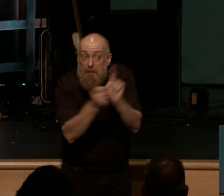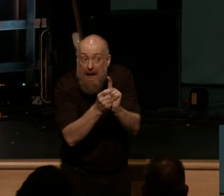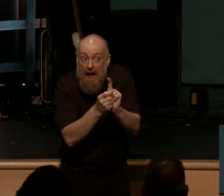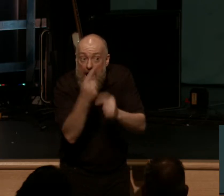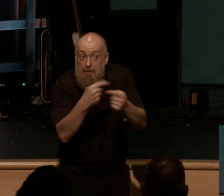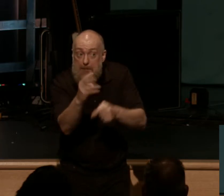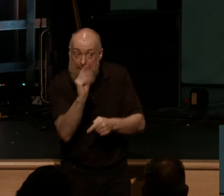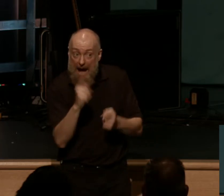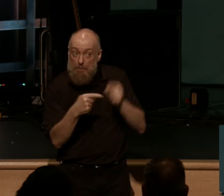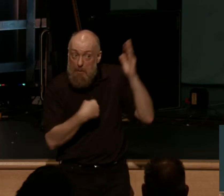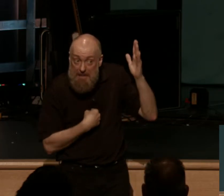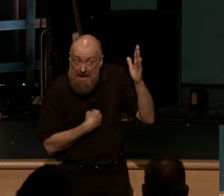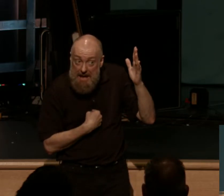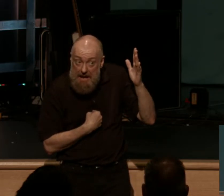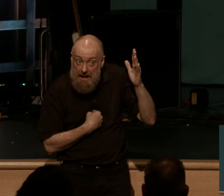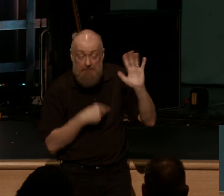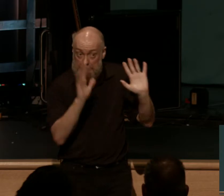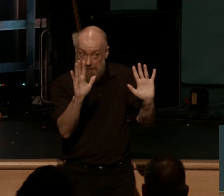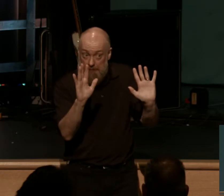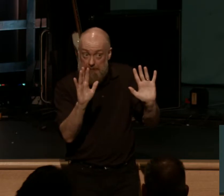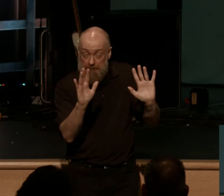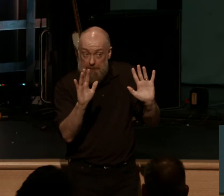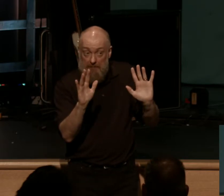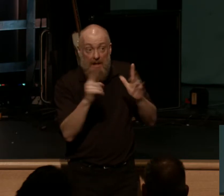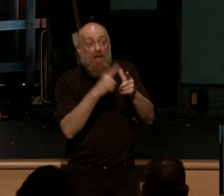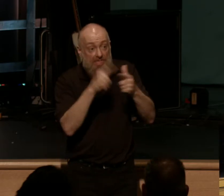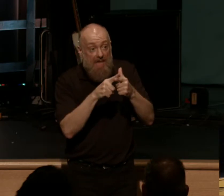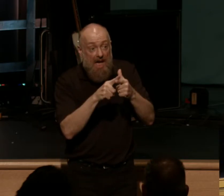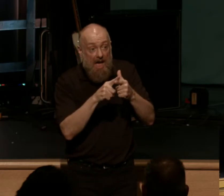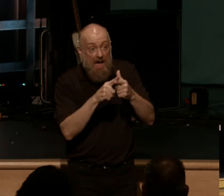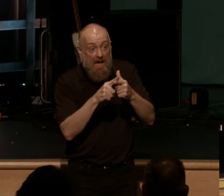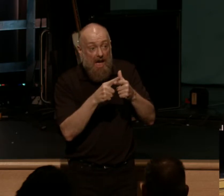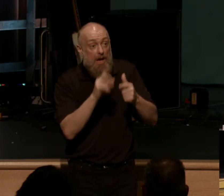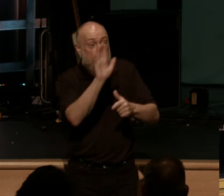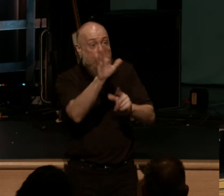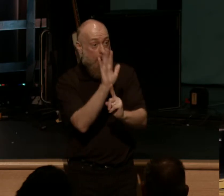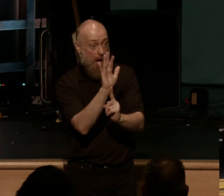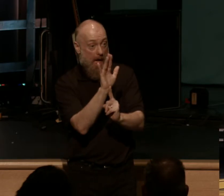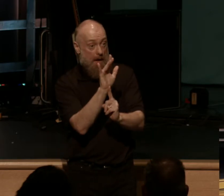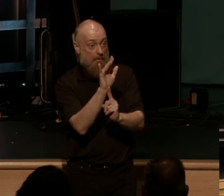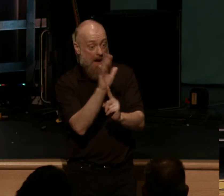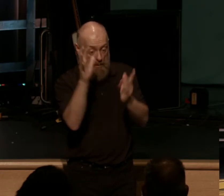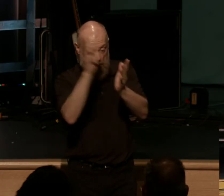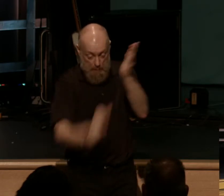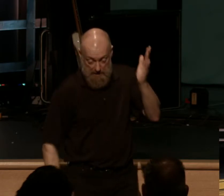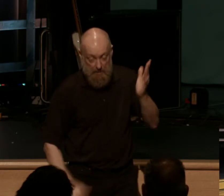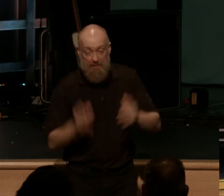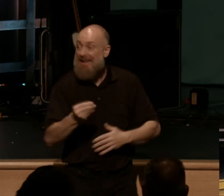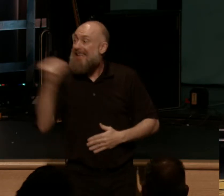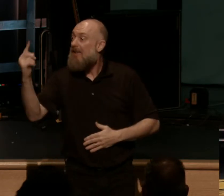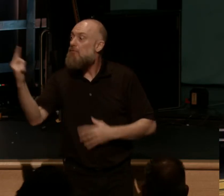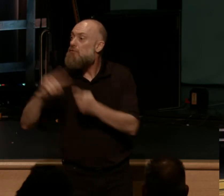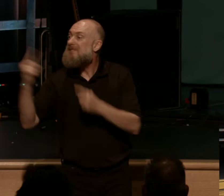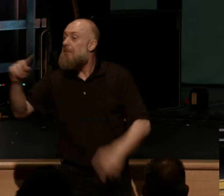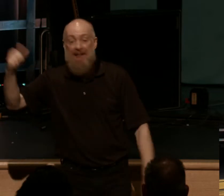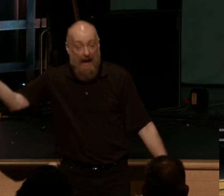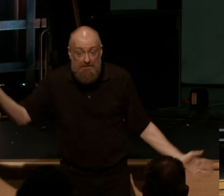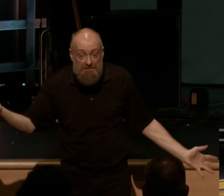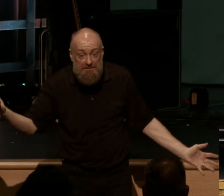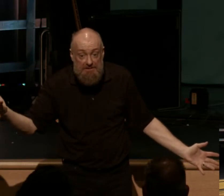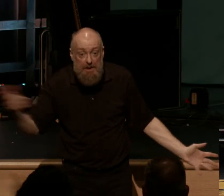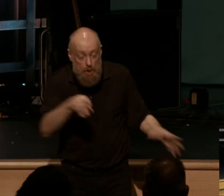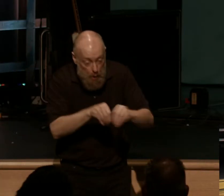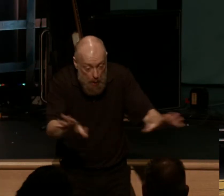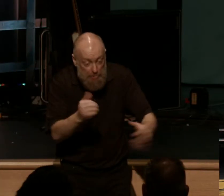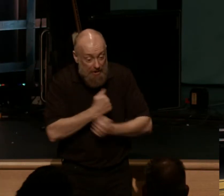to me and restore the first love that you had at first, he says, I will take your lampstand, remove it, and give it to someone else. You lose your